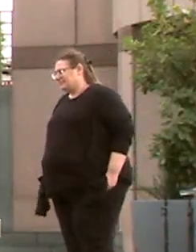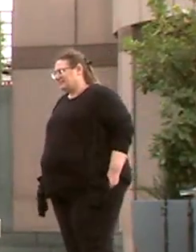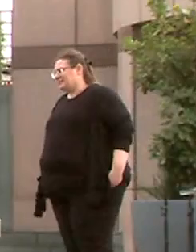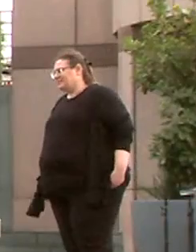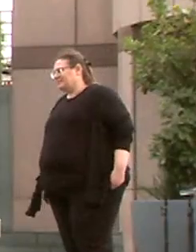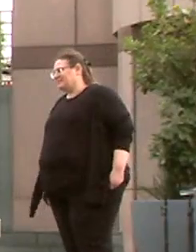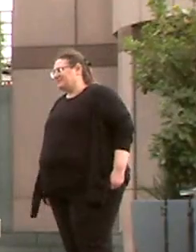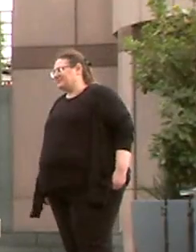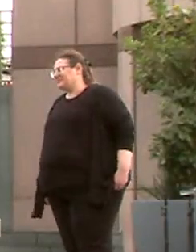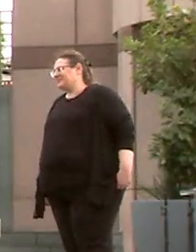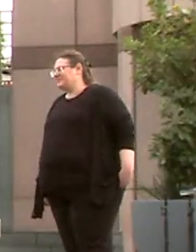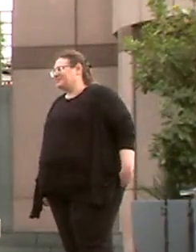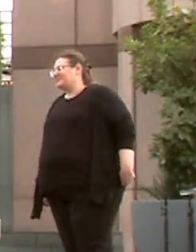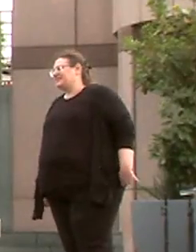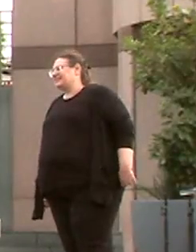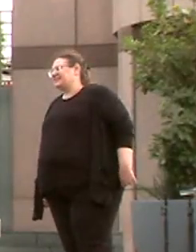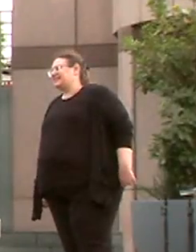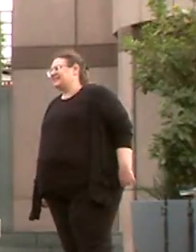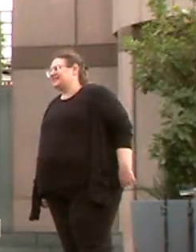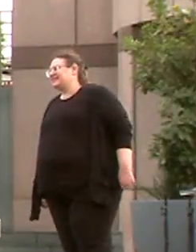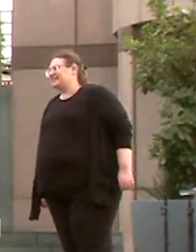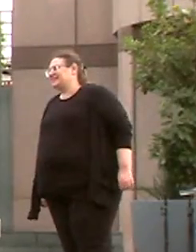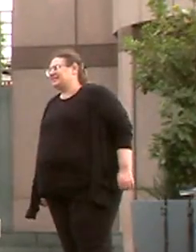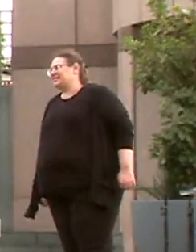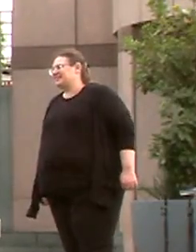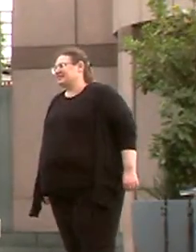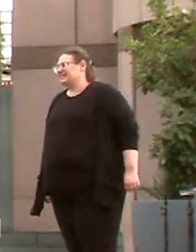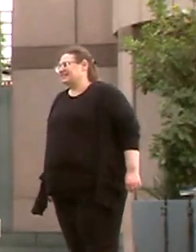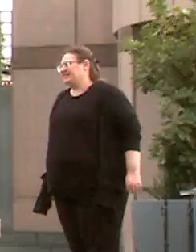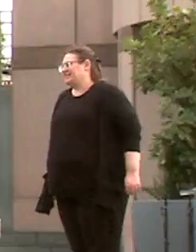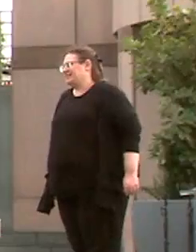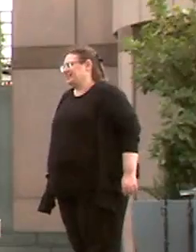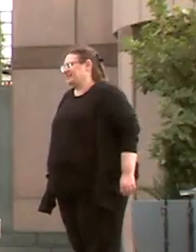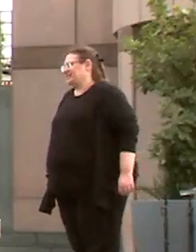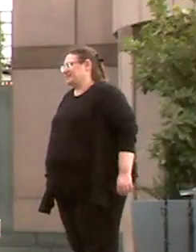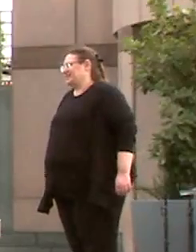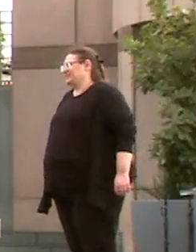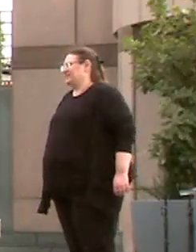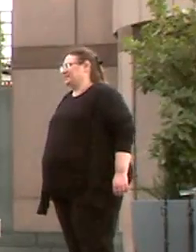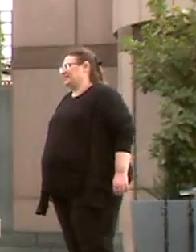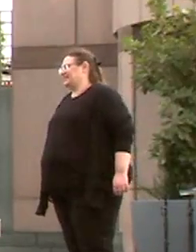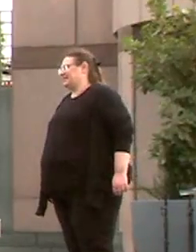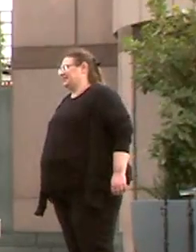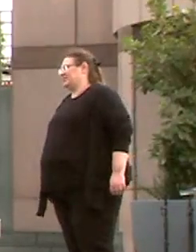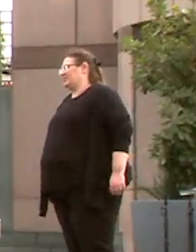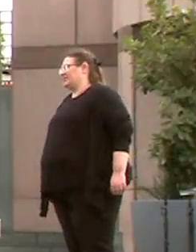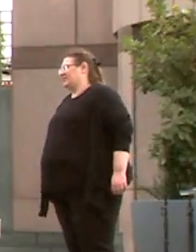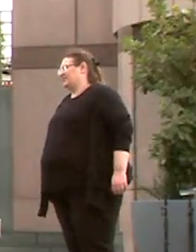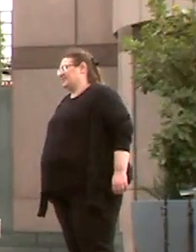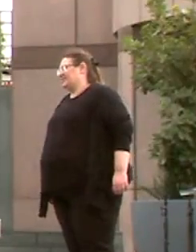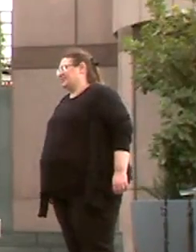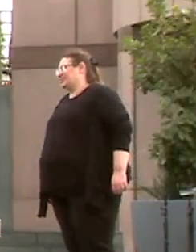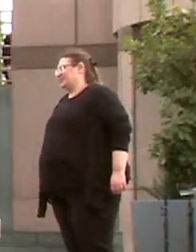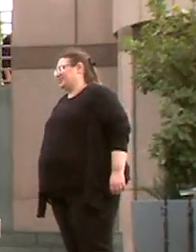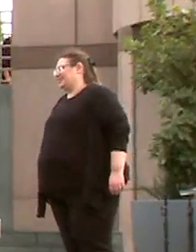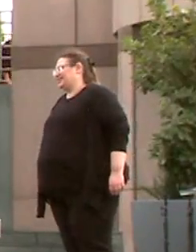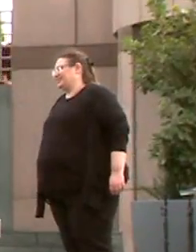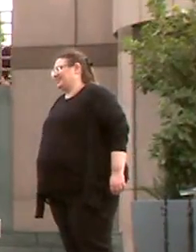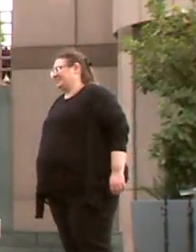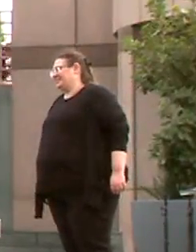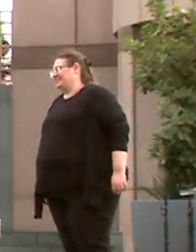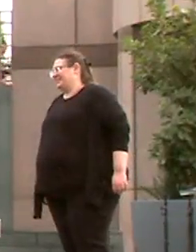then I gave him my card and I said, I'm not going to tell you how good of an actor I am, but I can ride motorcycles better than all your actors. Have a good day.